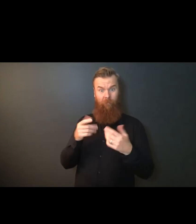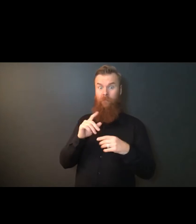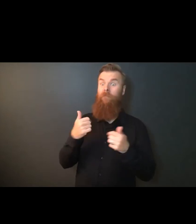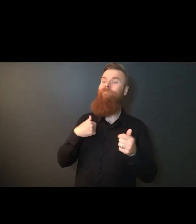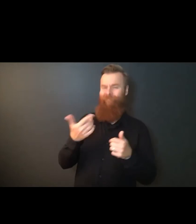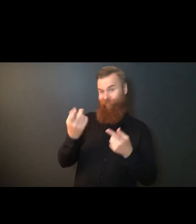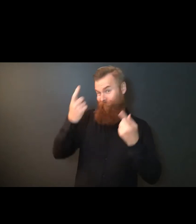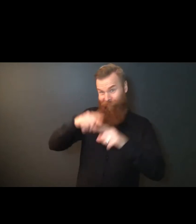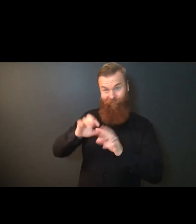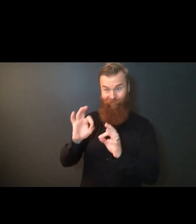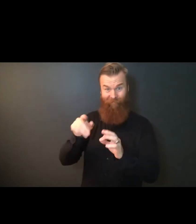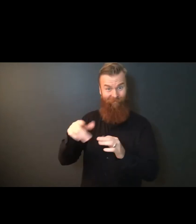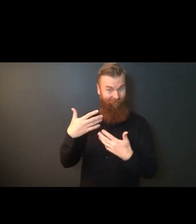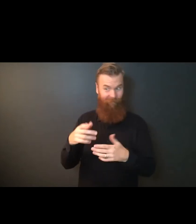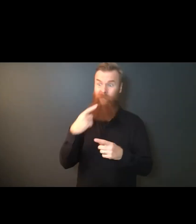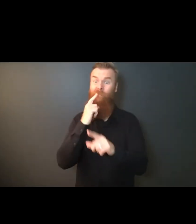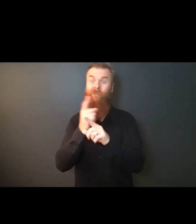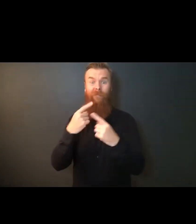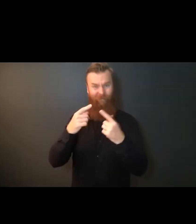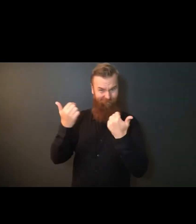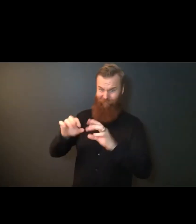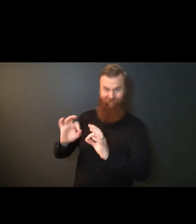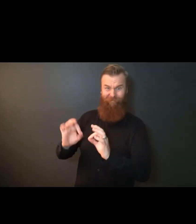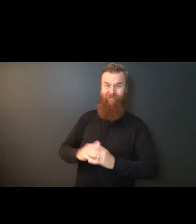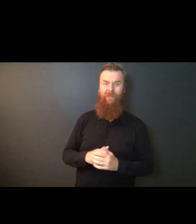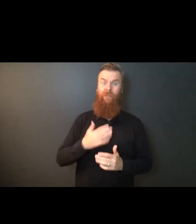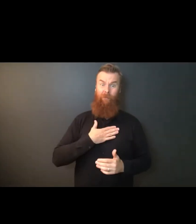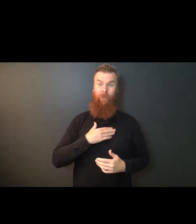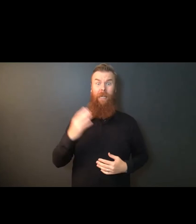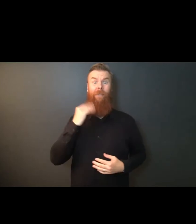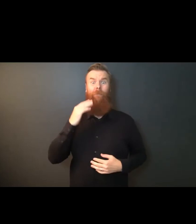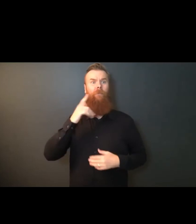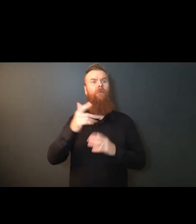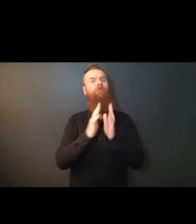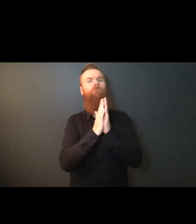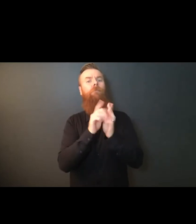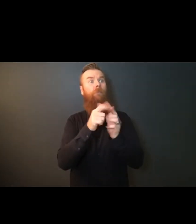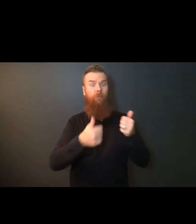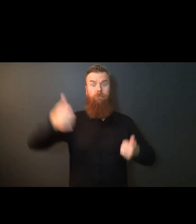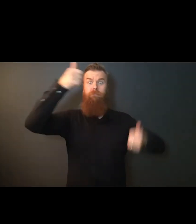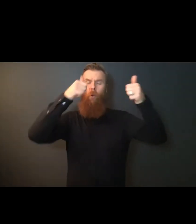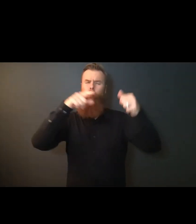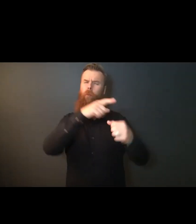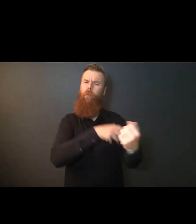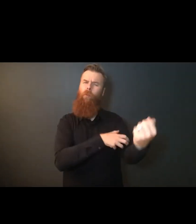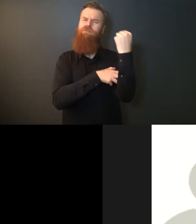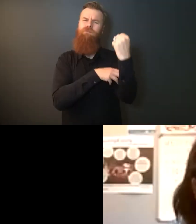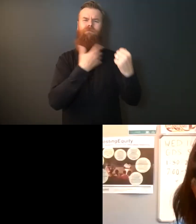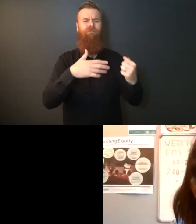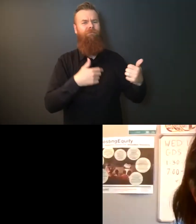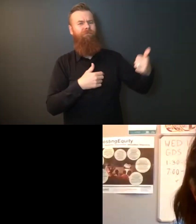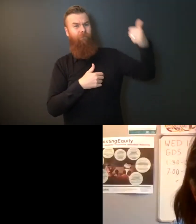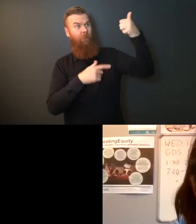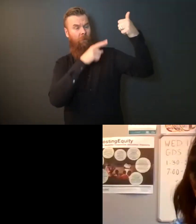in our experience, religious leaders can be really powerful in sort of top-down communication or